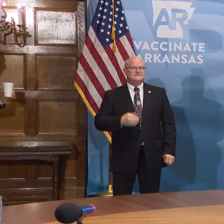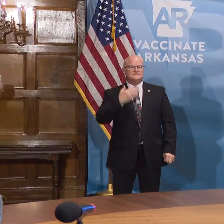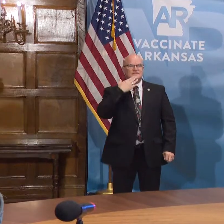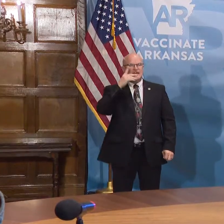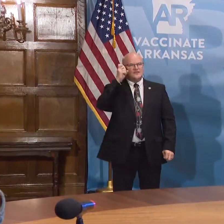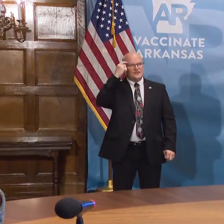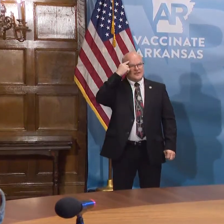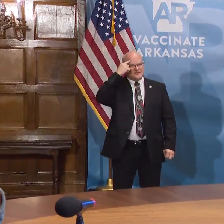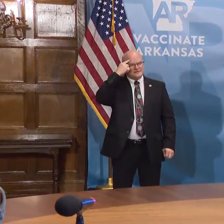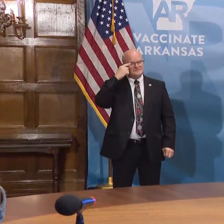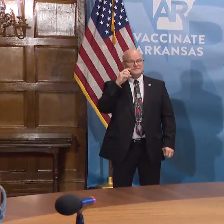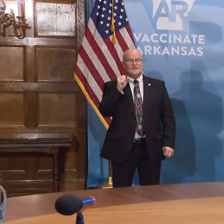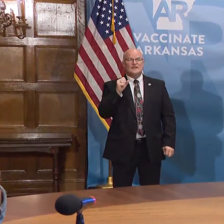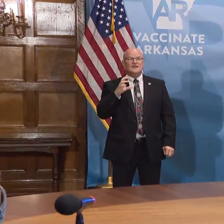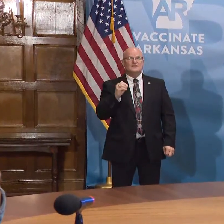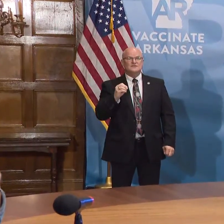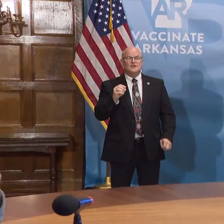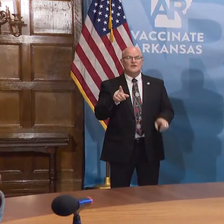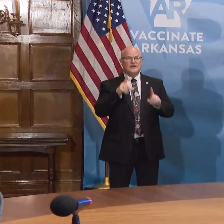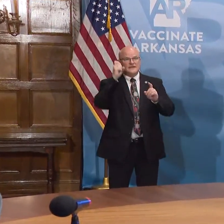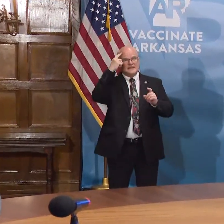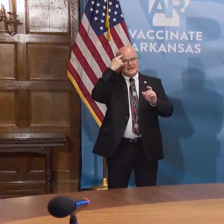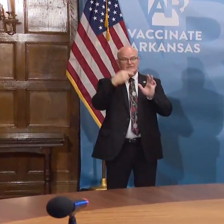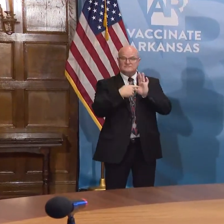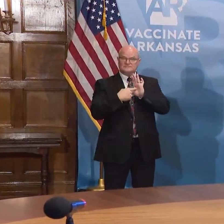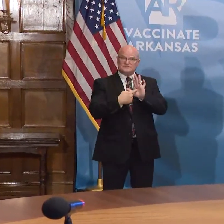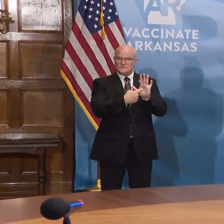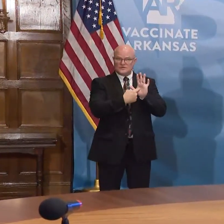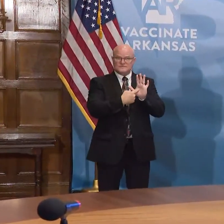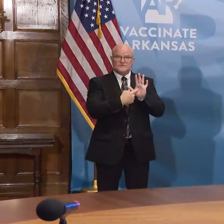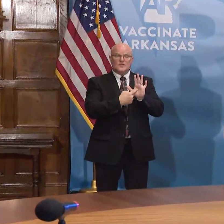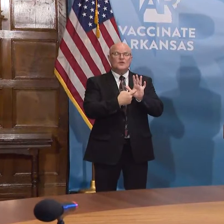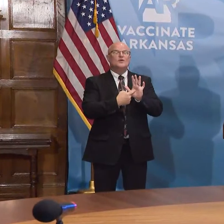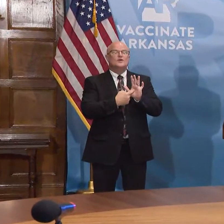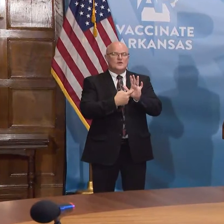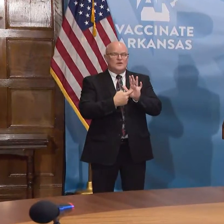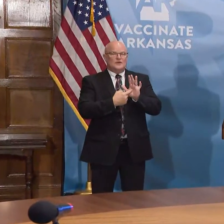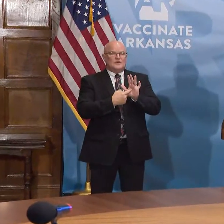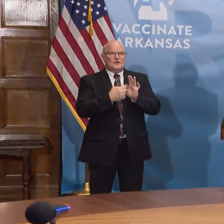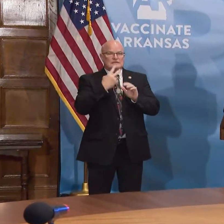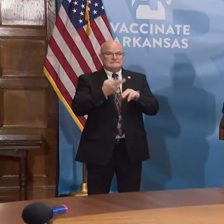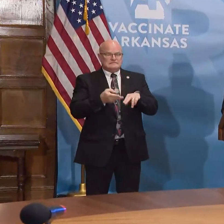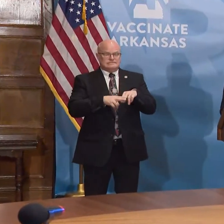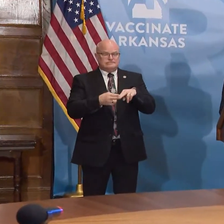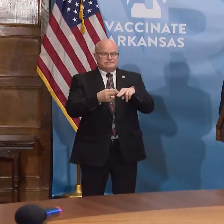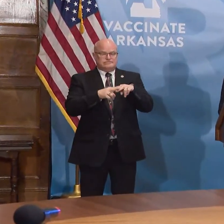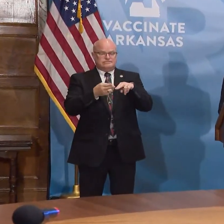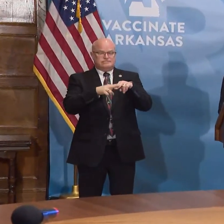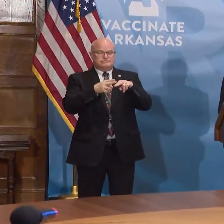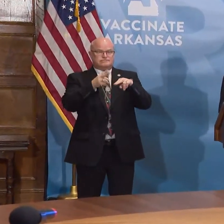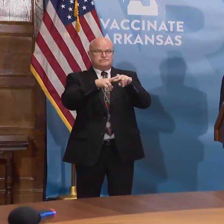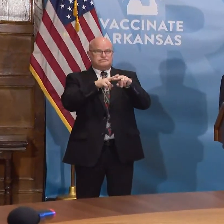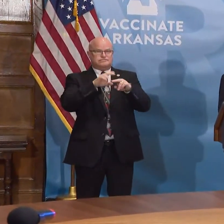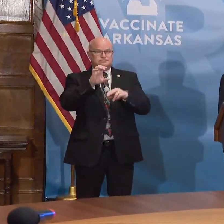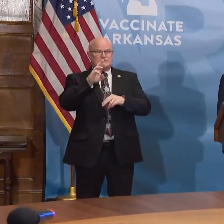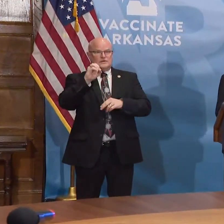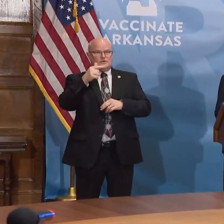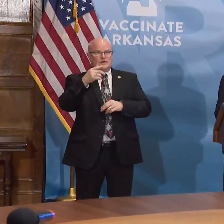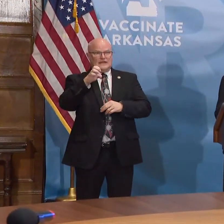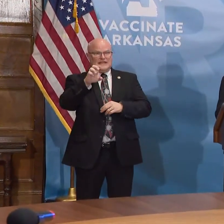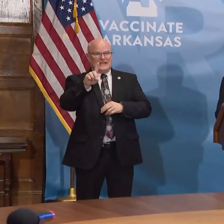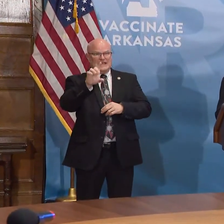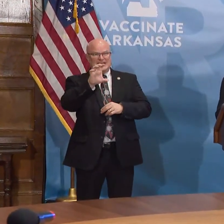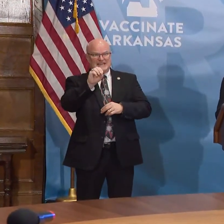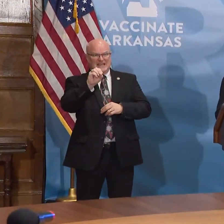Thank you, Governor. So as the Governor has pointed out, we are seeing an increased number of cases in the Craighead County